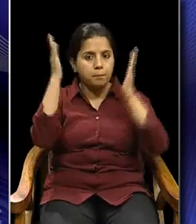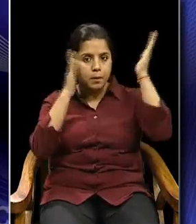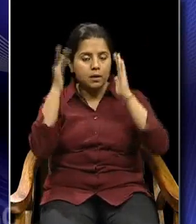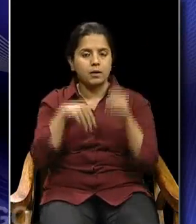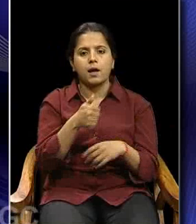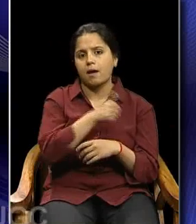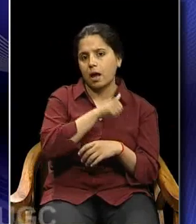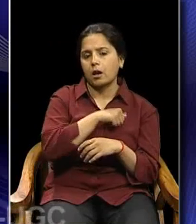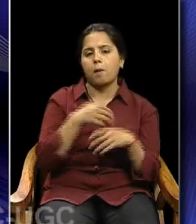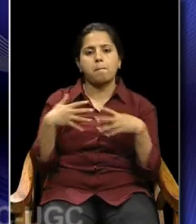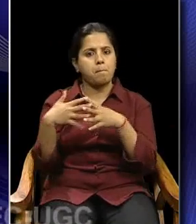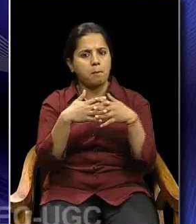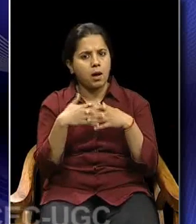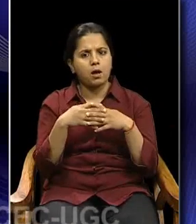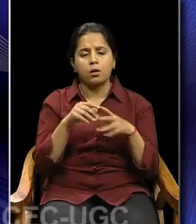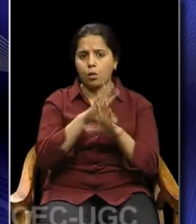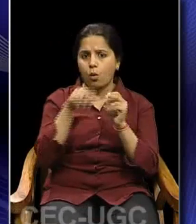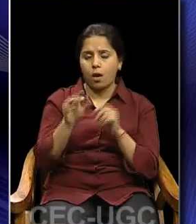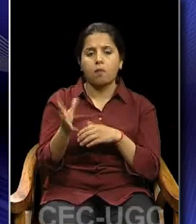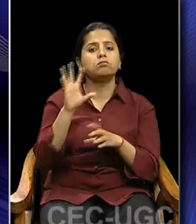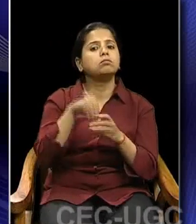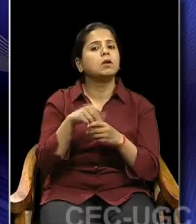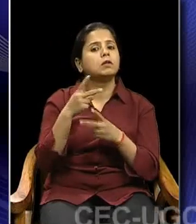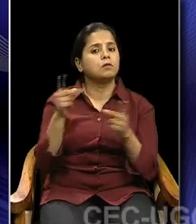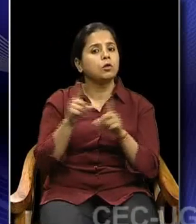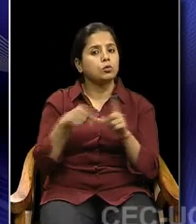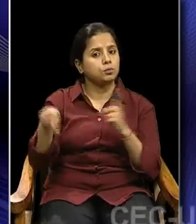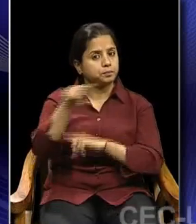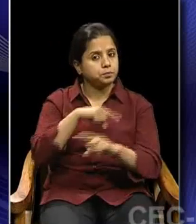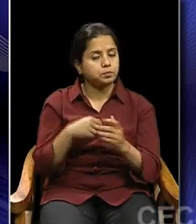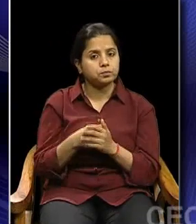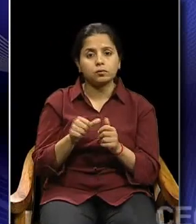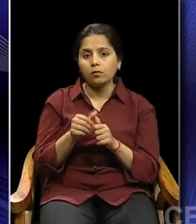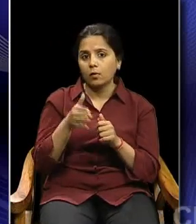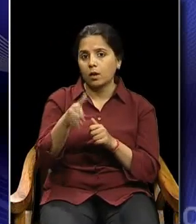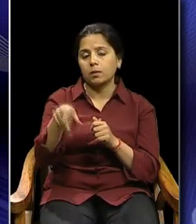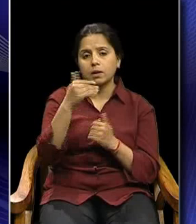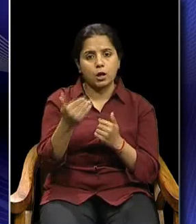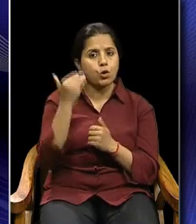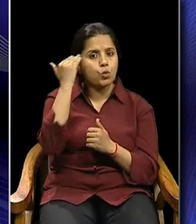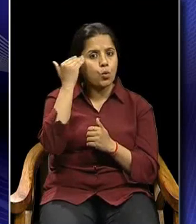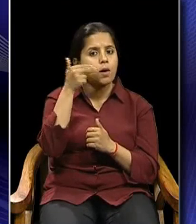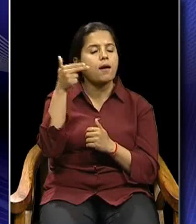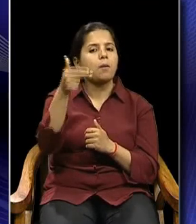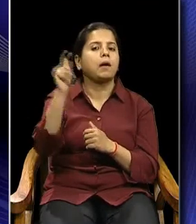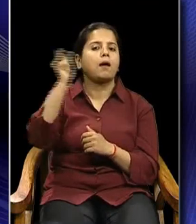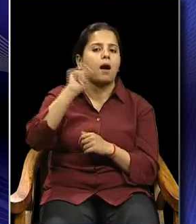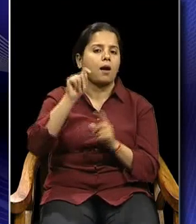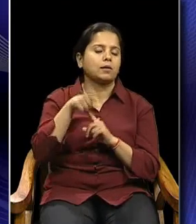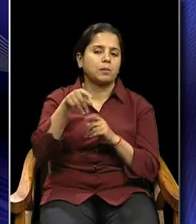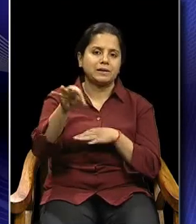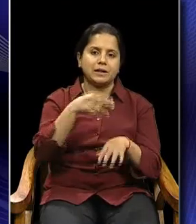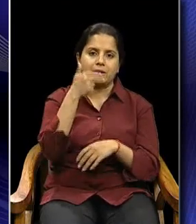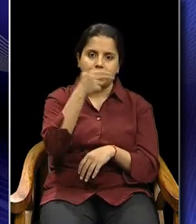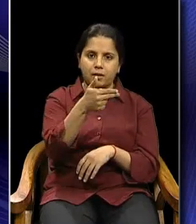Canada, USA, all of them they are also participating. And Ahmedabad is known as the city of kites, and it has